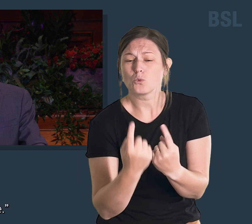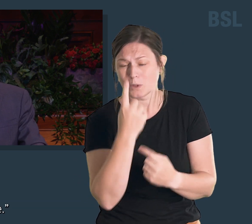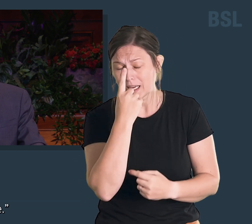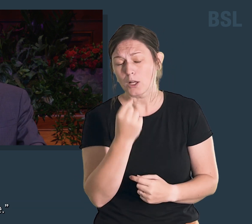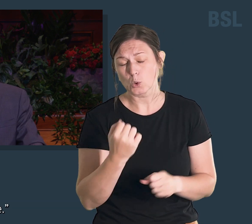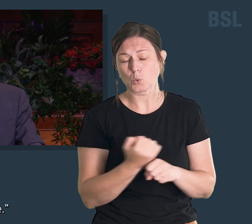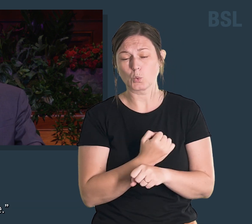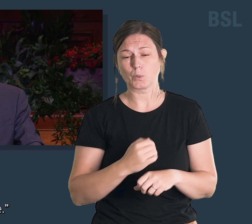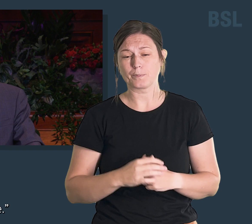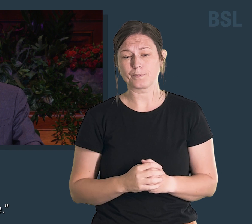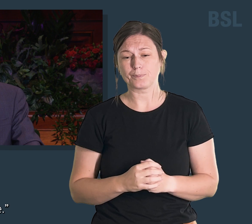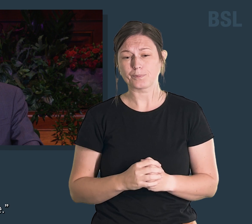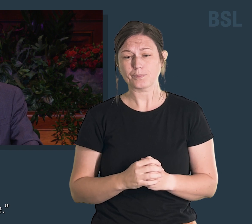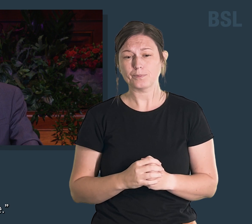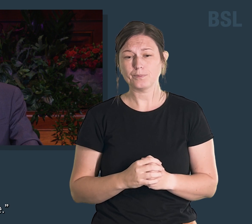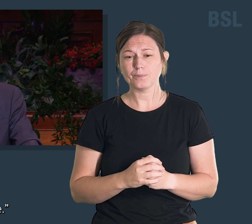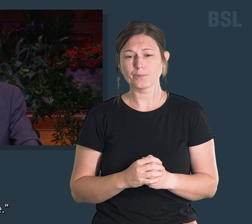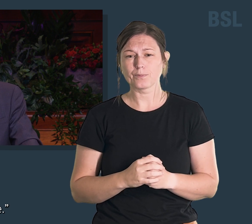one by one.